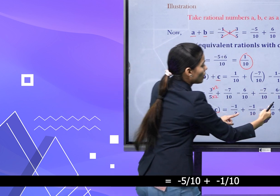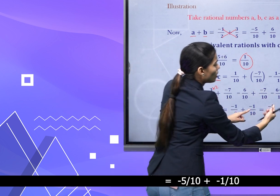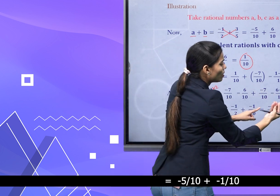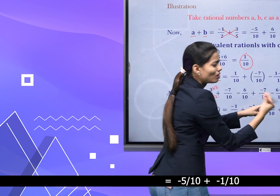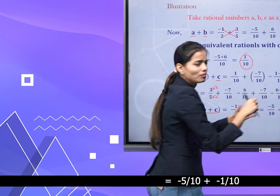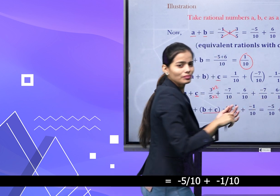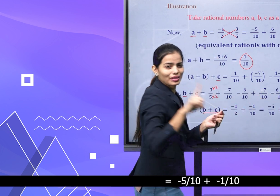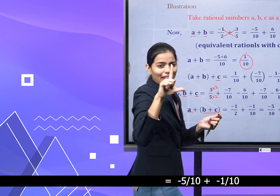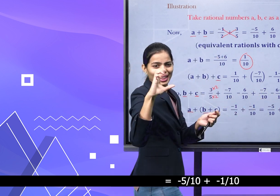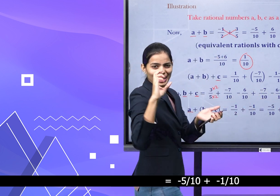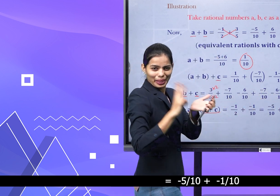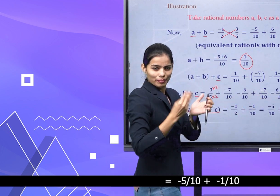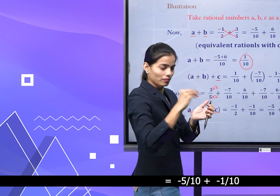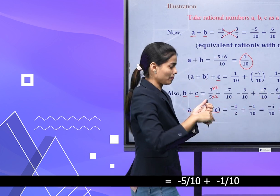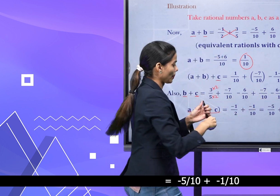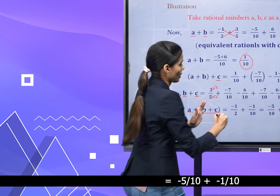is equal to minus 5 by 10.